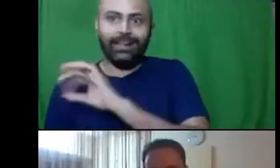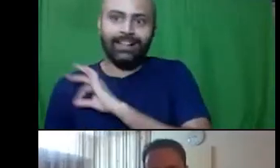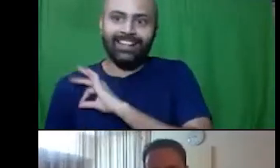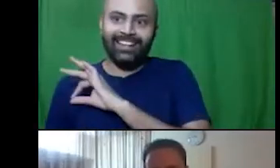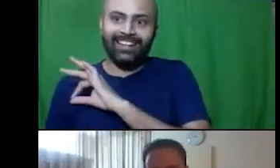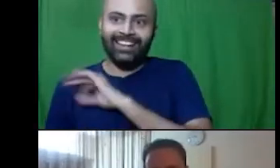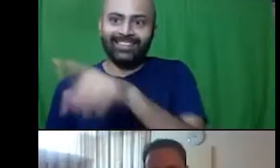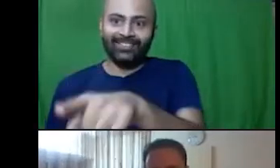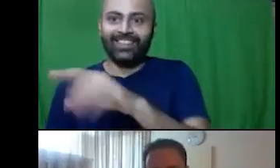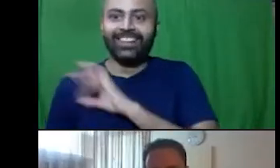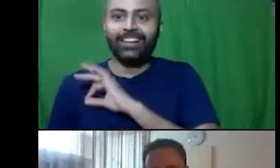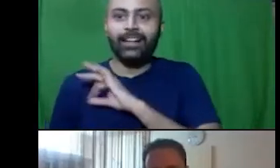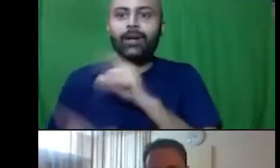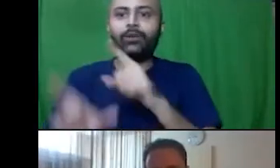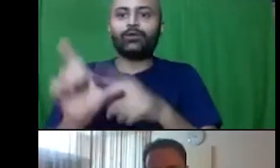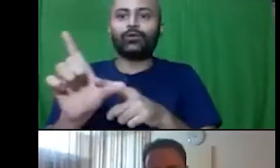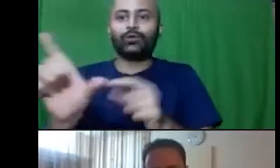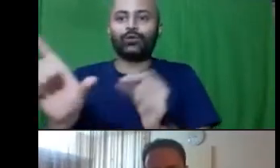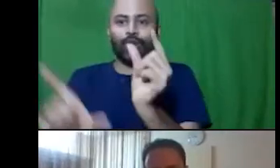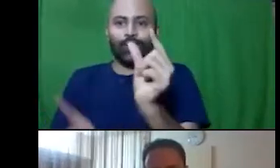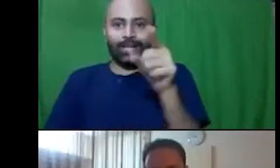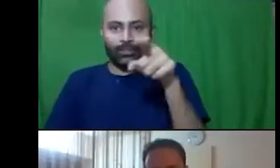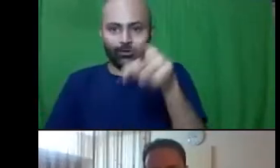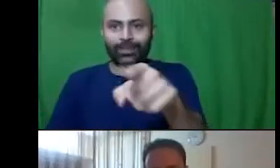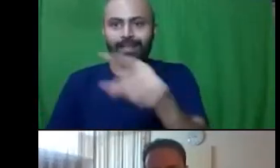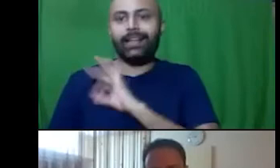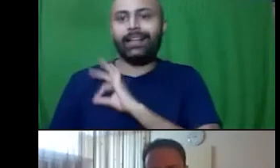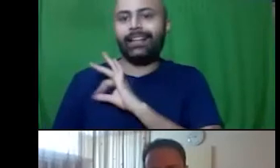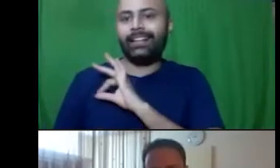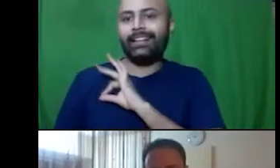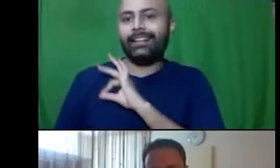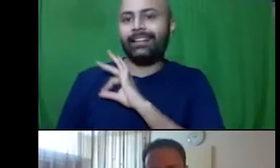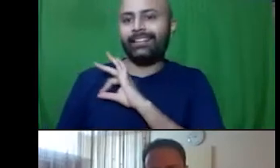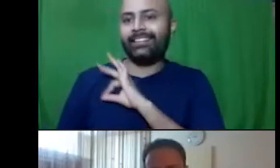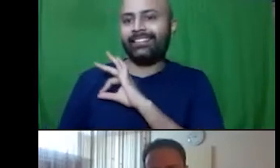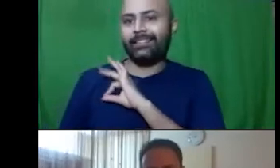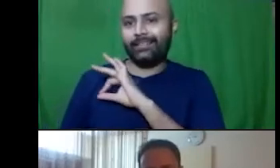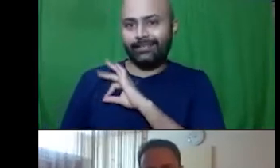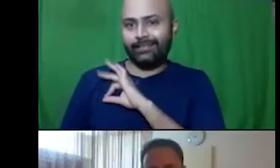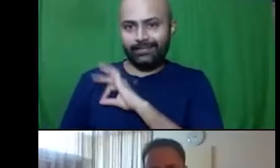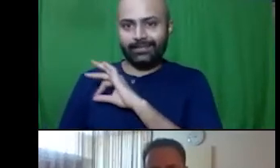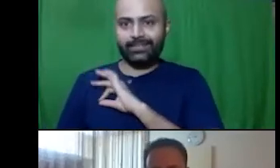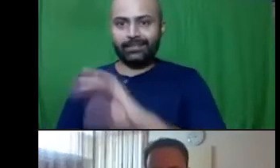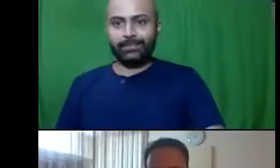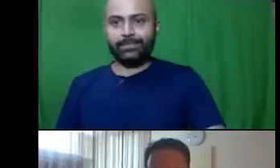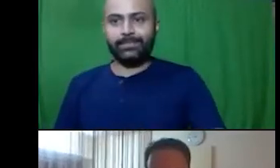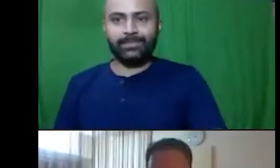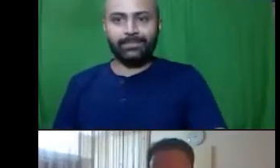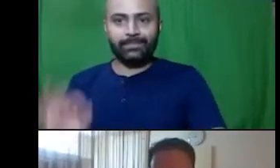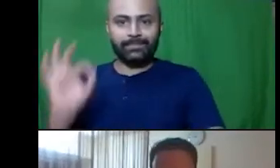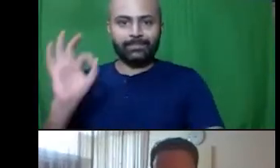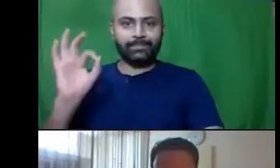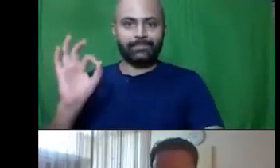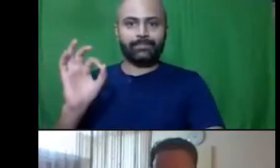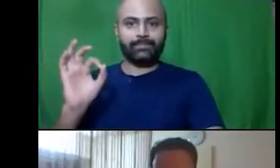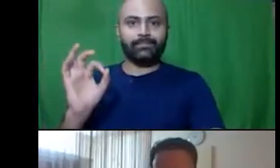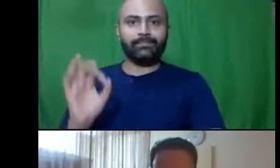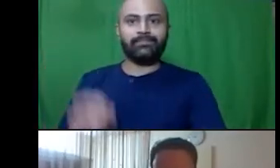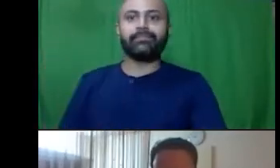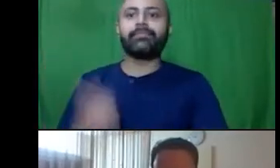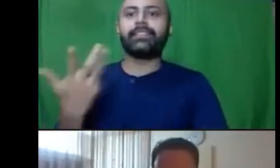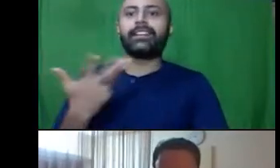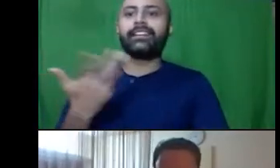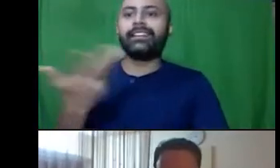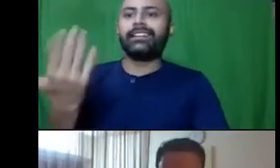If I like and you like, so for that, for you, you have to point your index finger to the